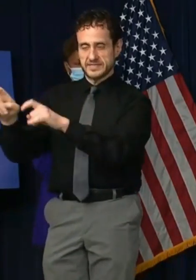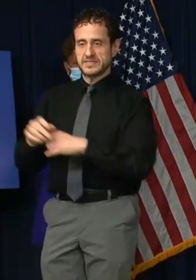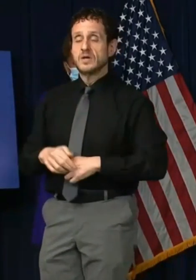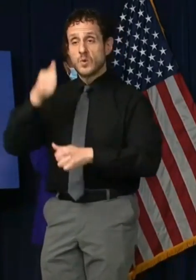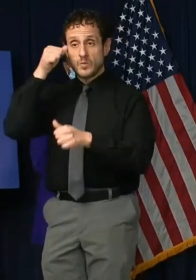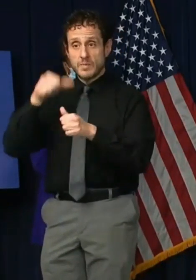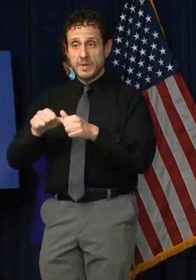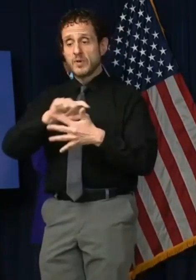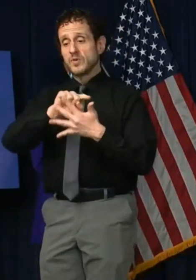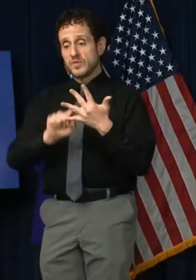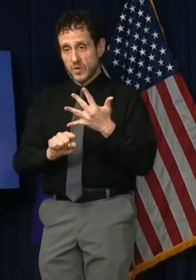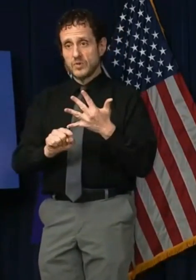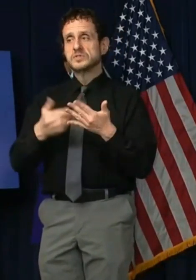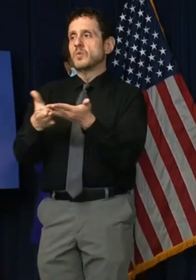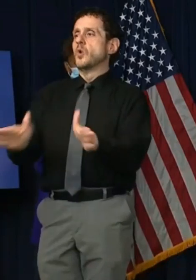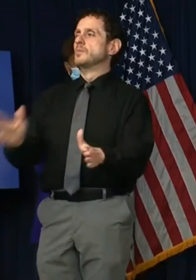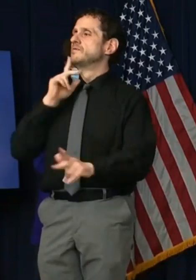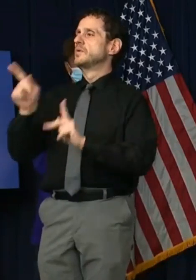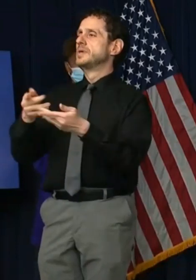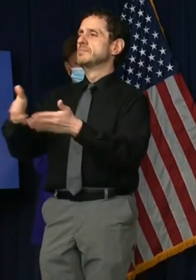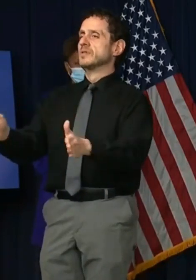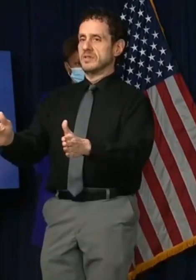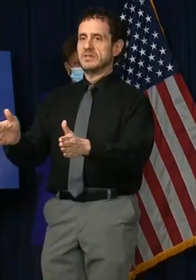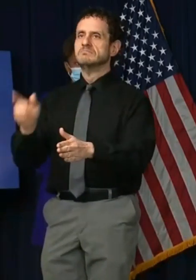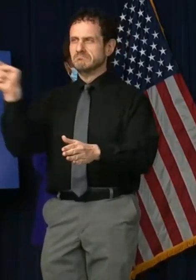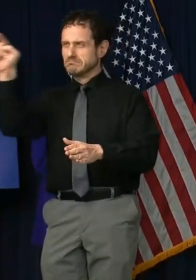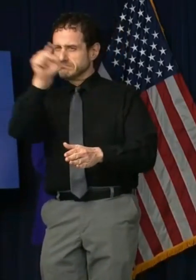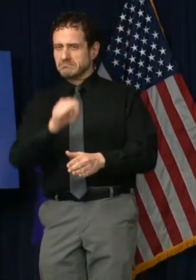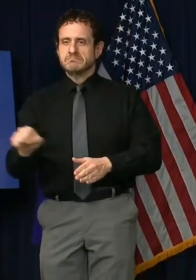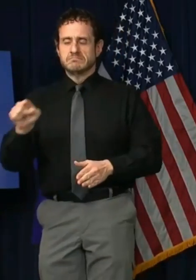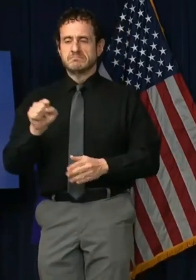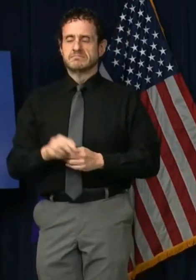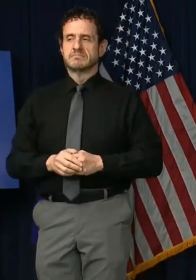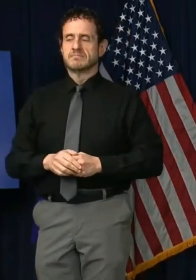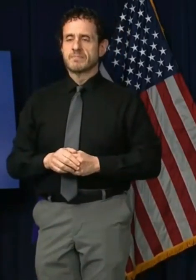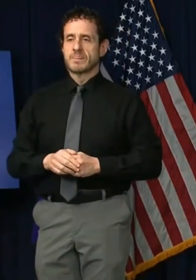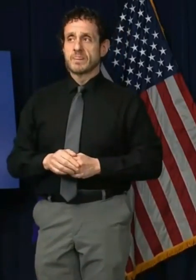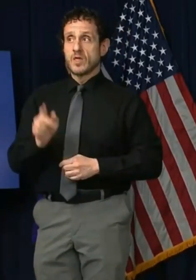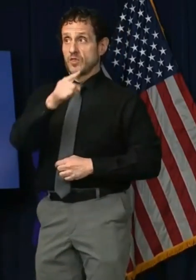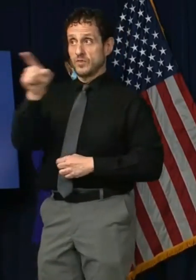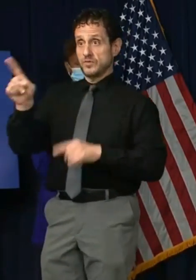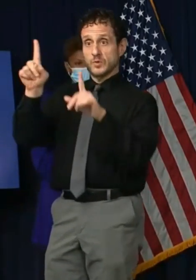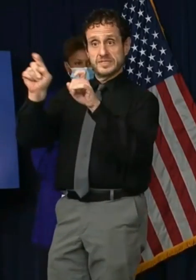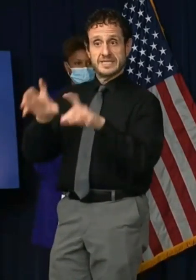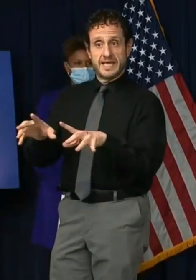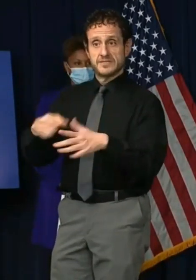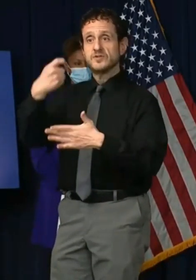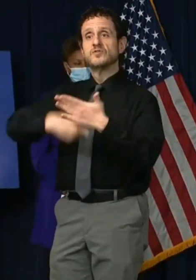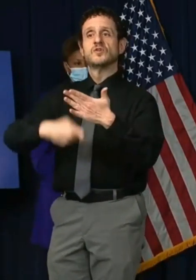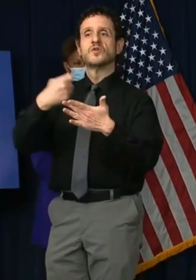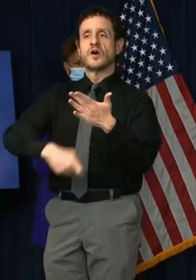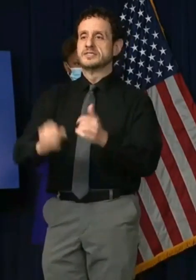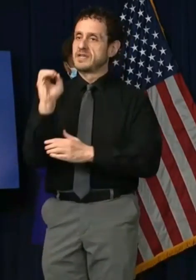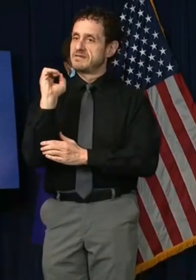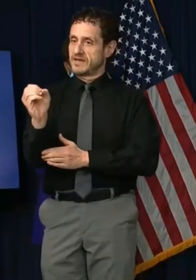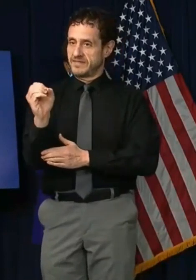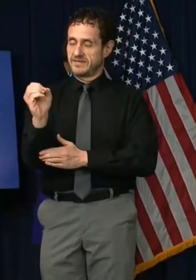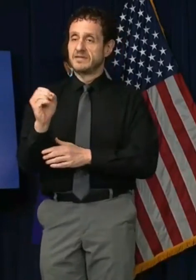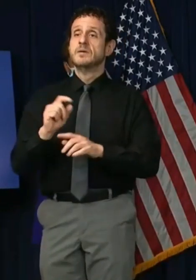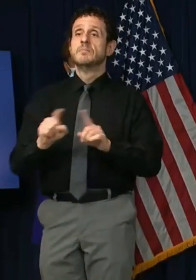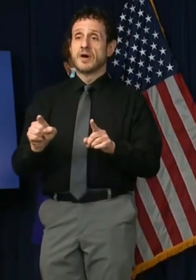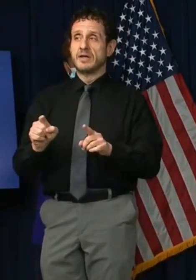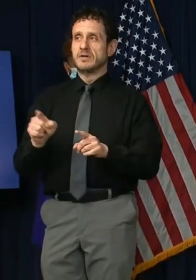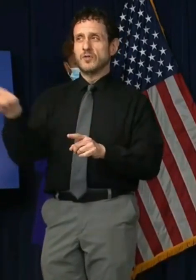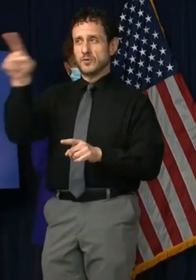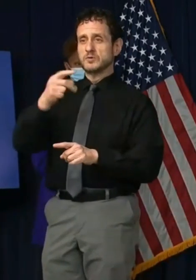that are available to the public, and the tests at those locations are entirely free. Beyond those